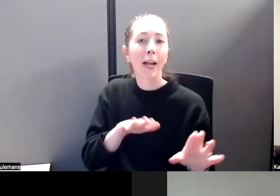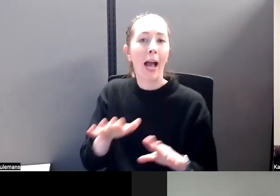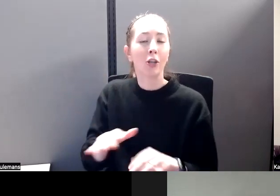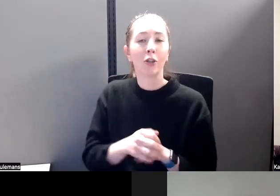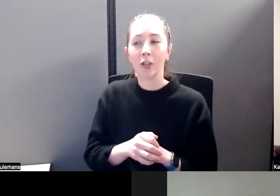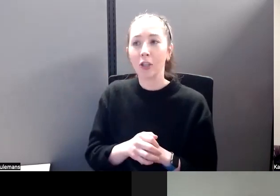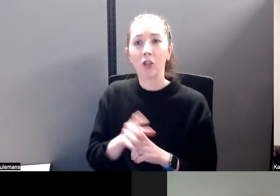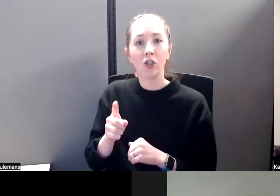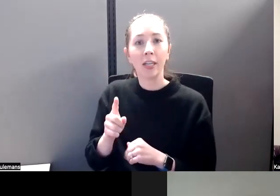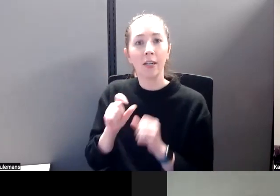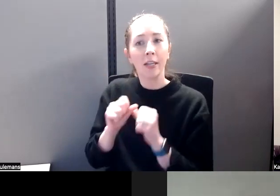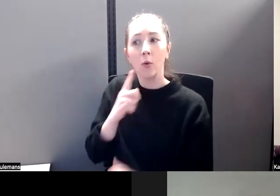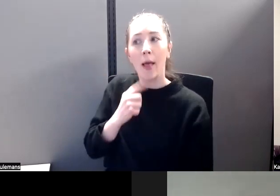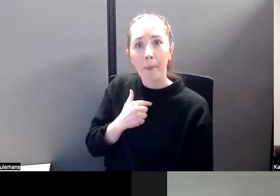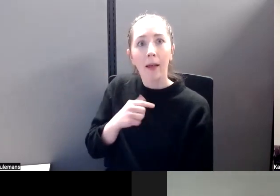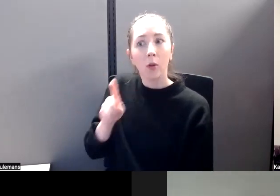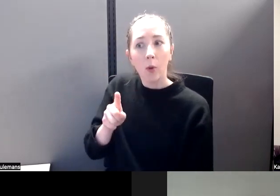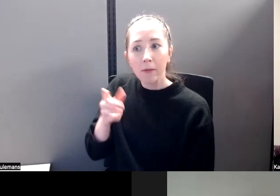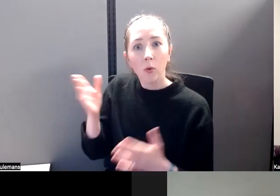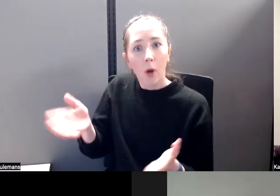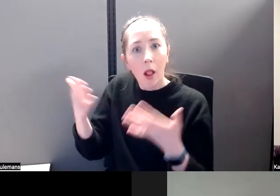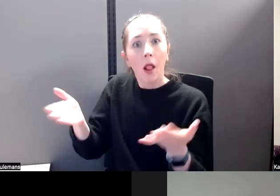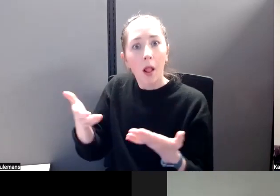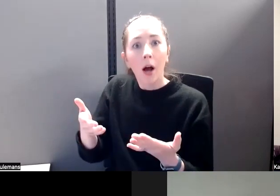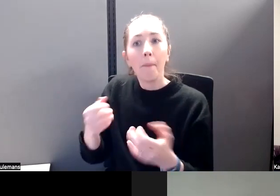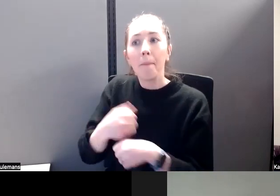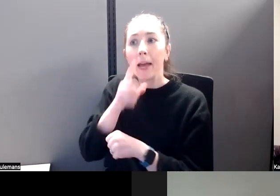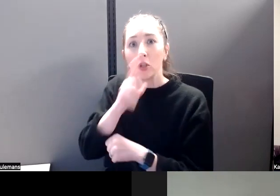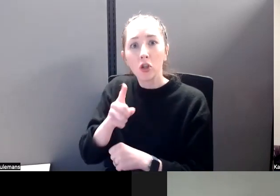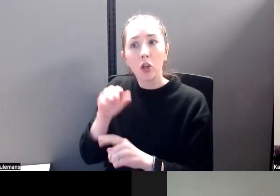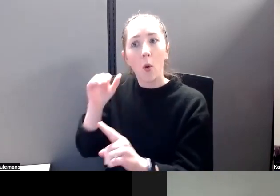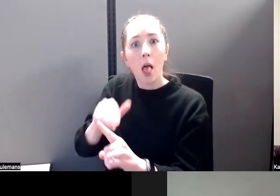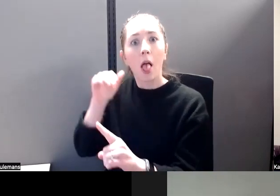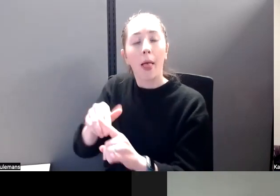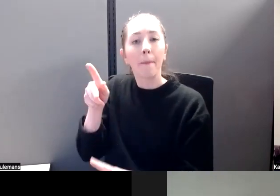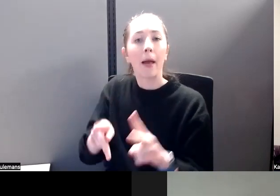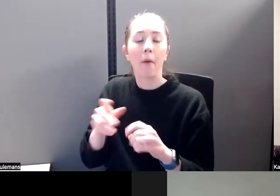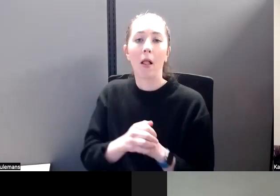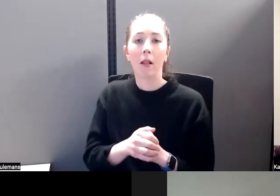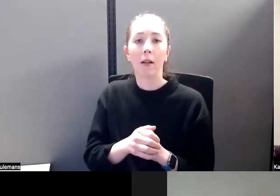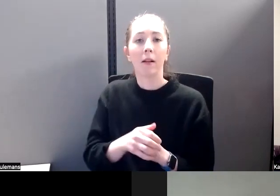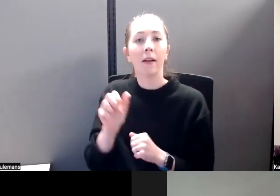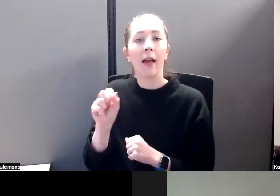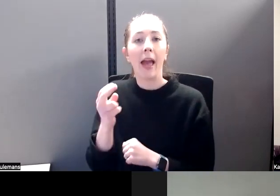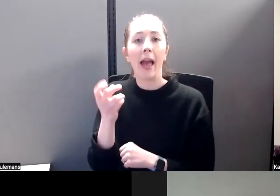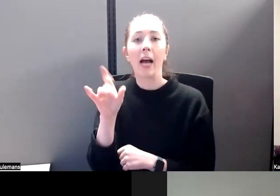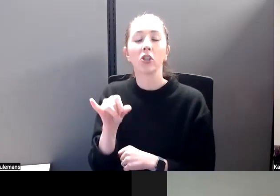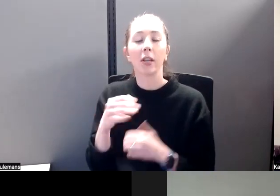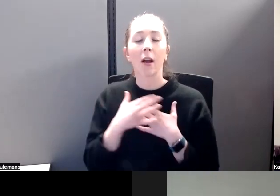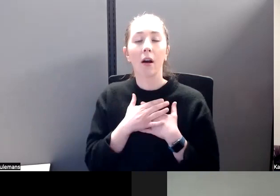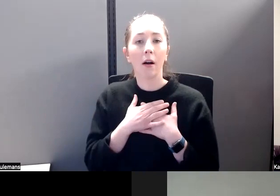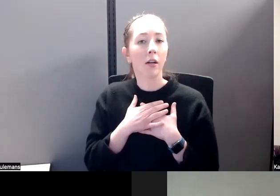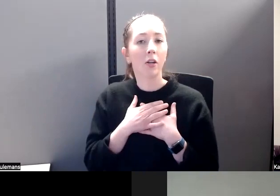just kept telling me, you know, here's what you got to do. Keep pushing your stuff. Go make your things. Ashley is like one of the most amazing